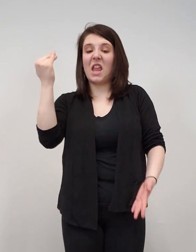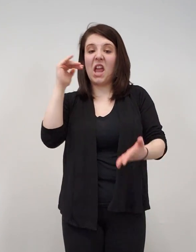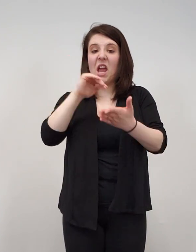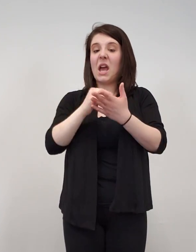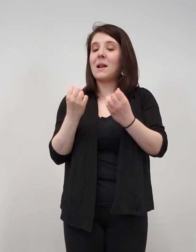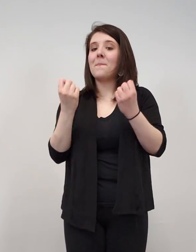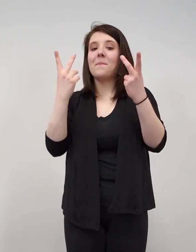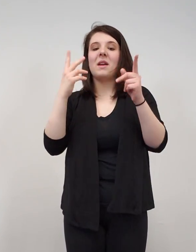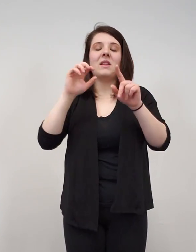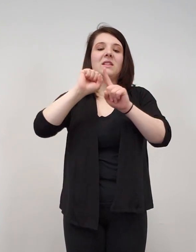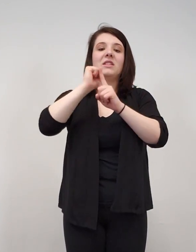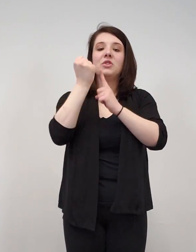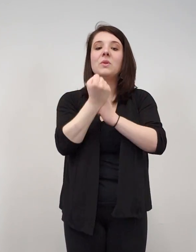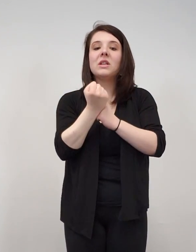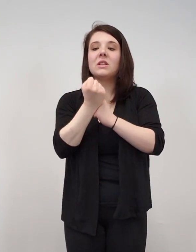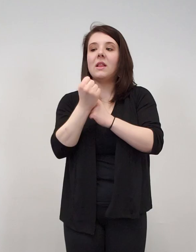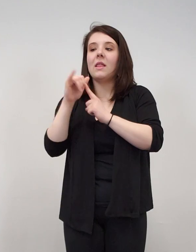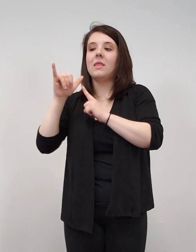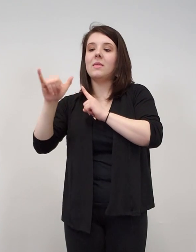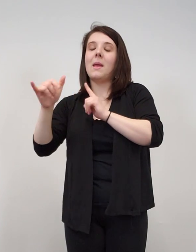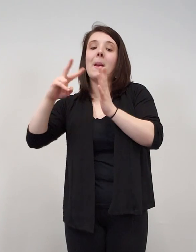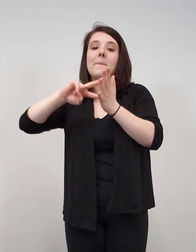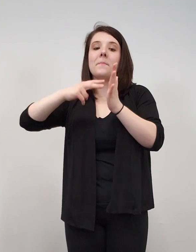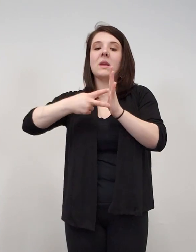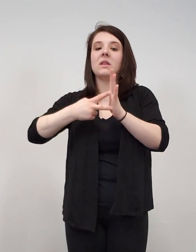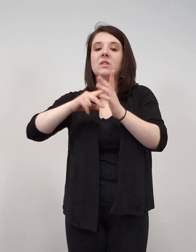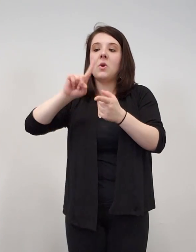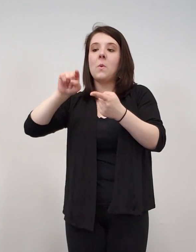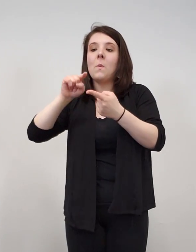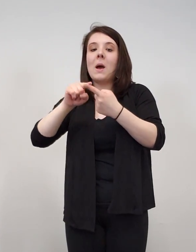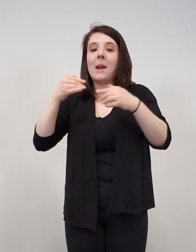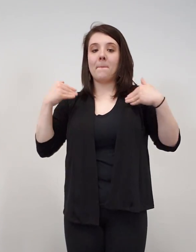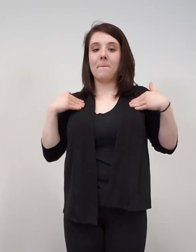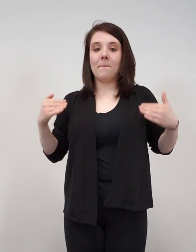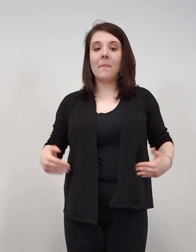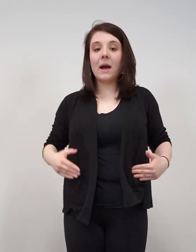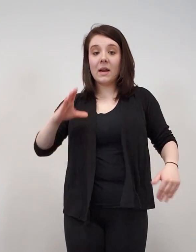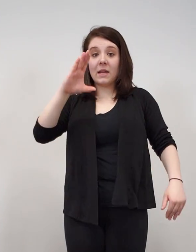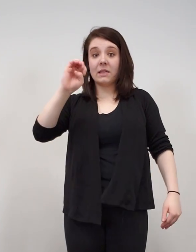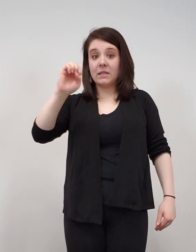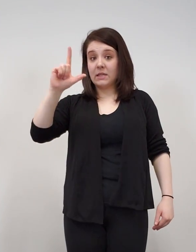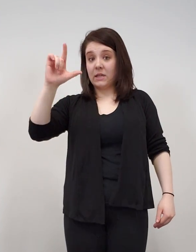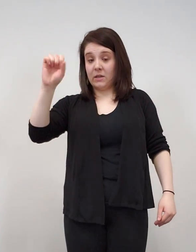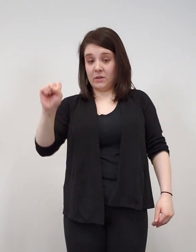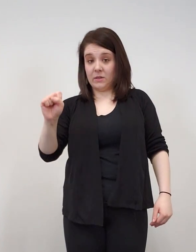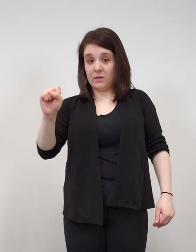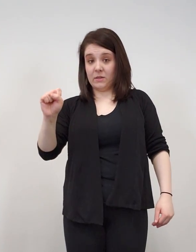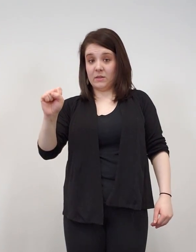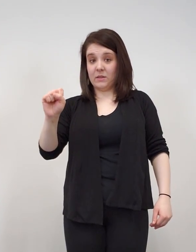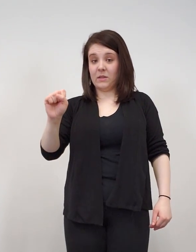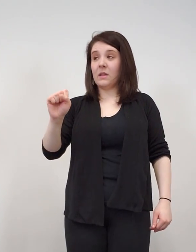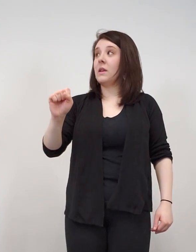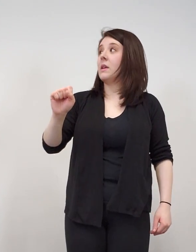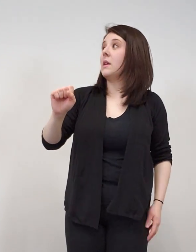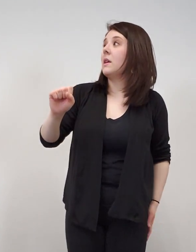like body cells, this is familiar to you, I know, epithelial cells